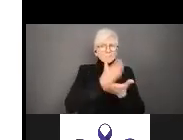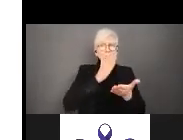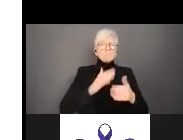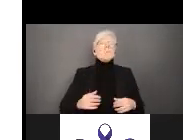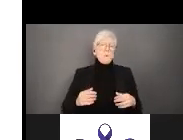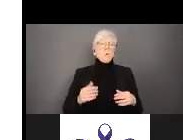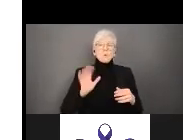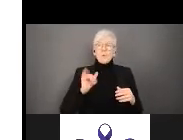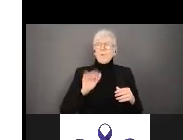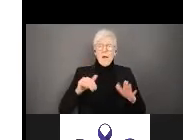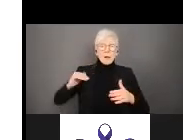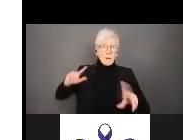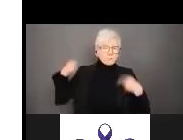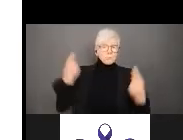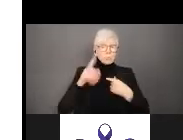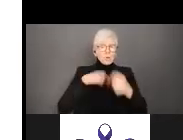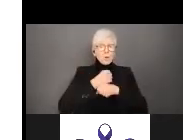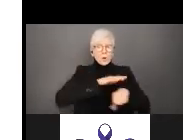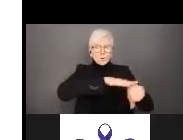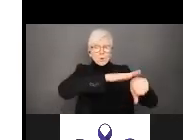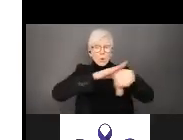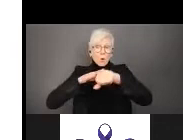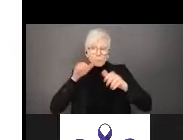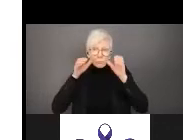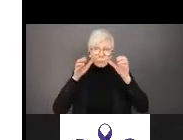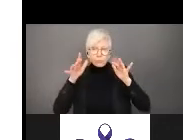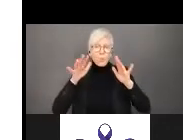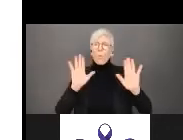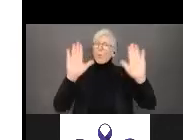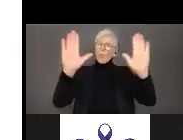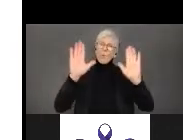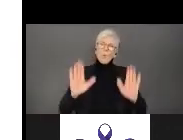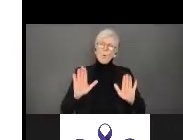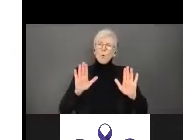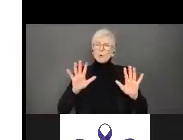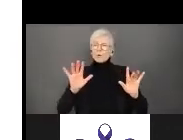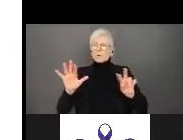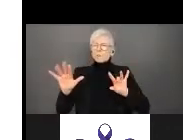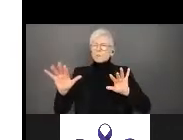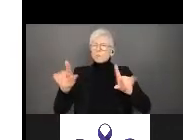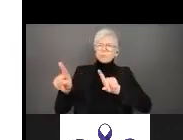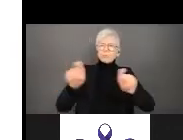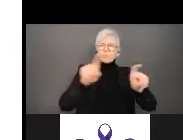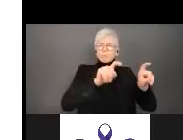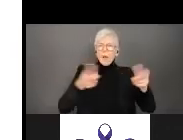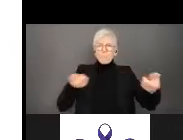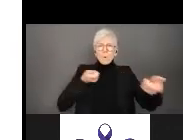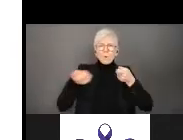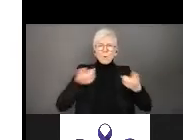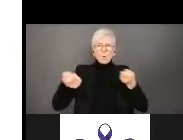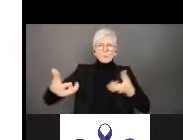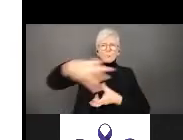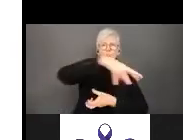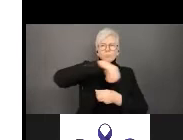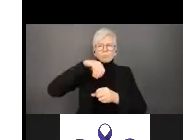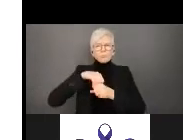a fantastic opportunity for us to pool everyone at this in this conversation and